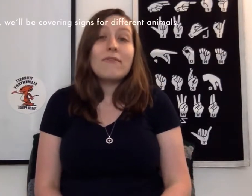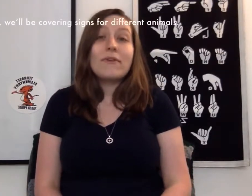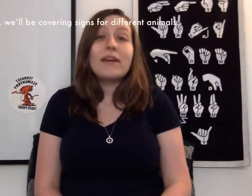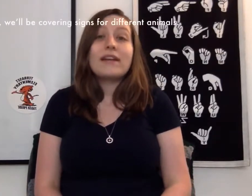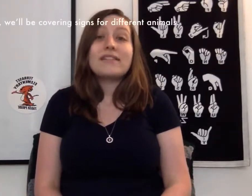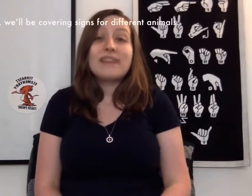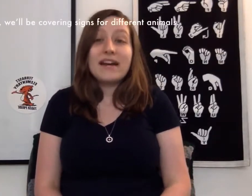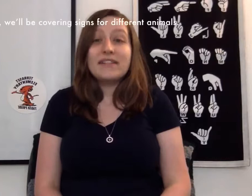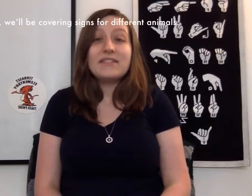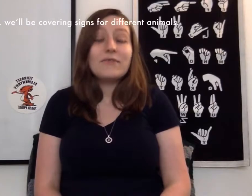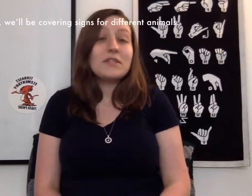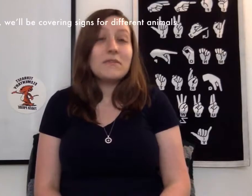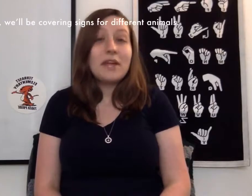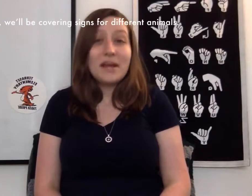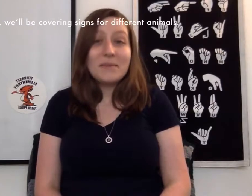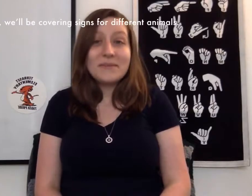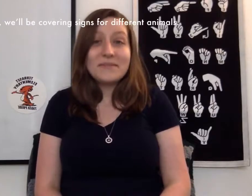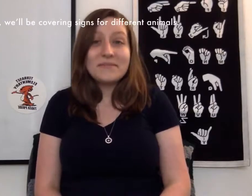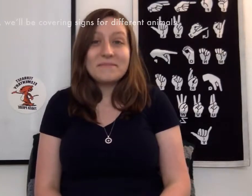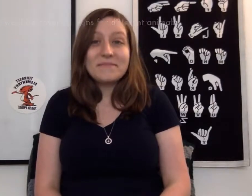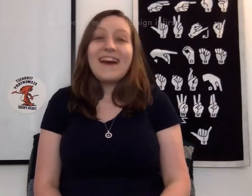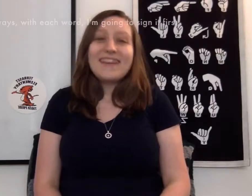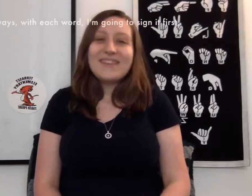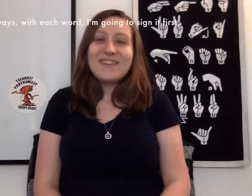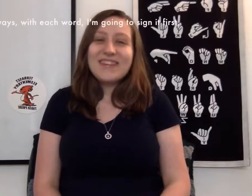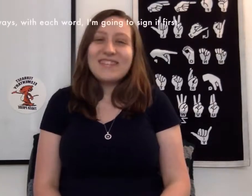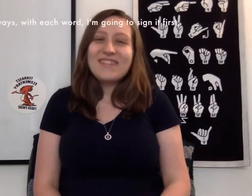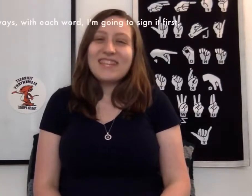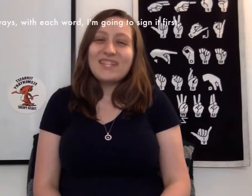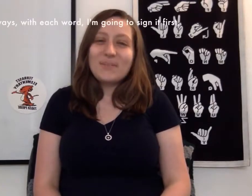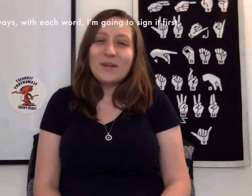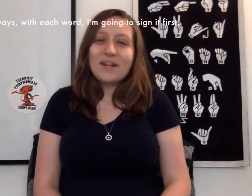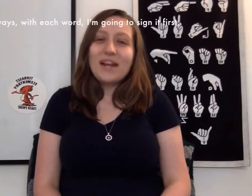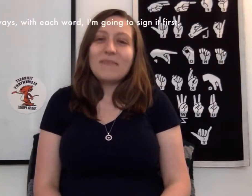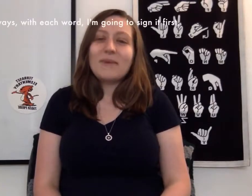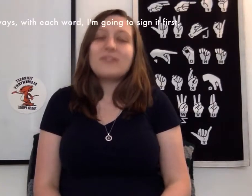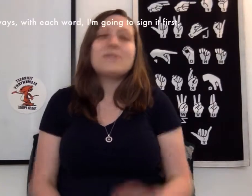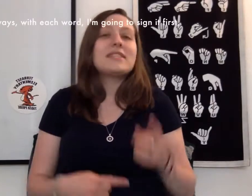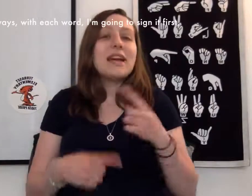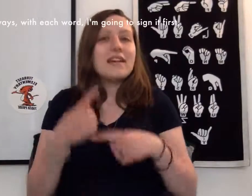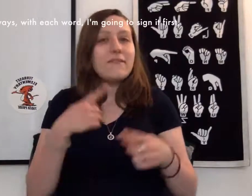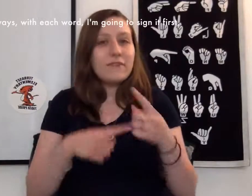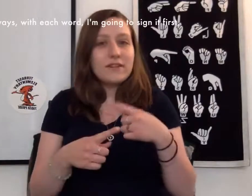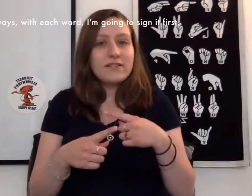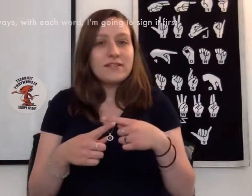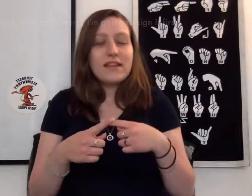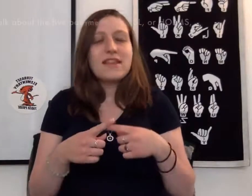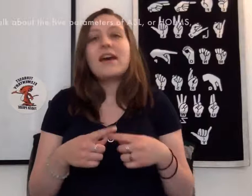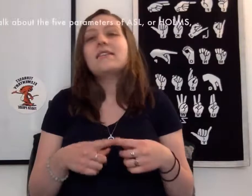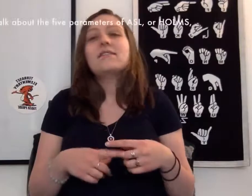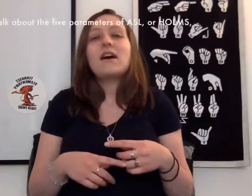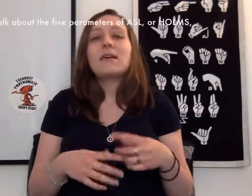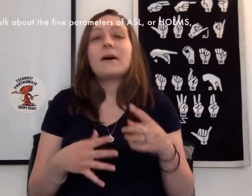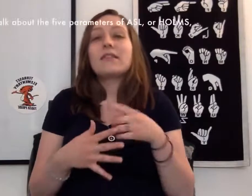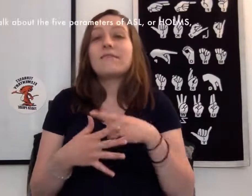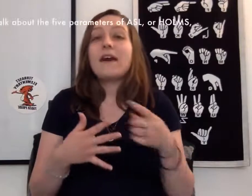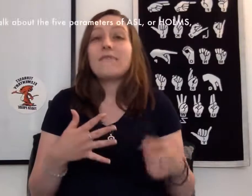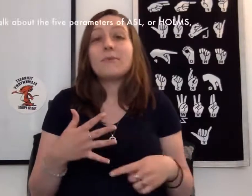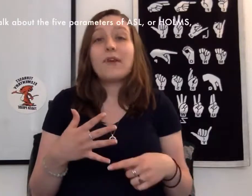covering signs for different animals. As always, with each word, I'm going to sign it first, then talk about the 5 parameters